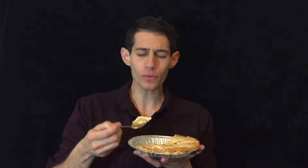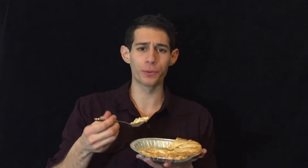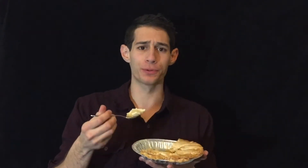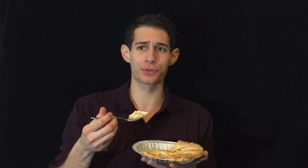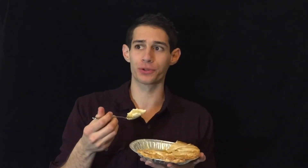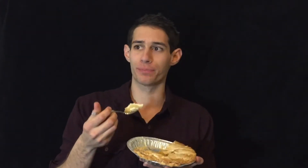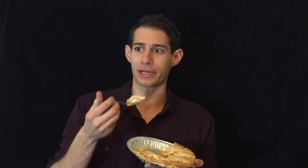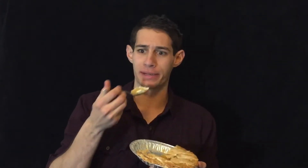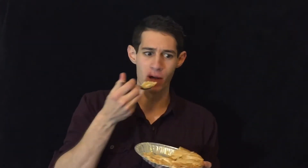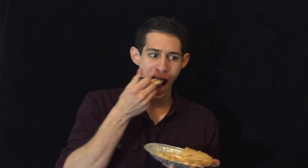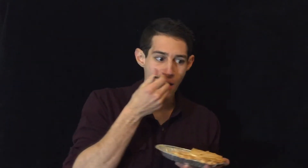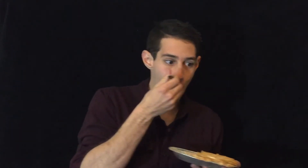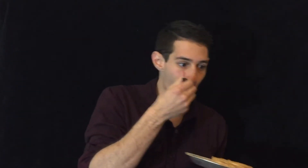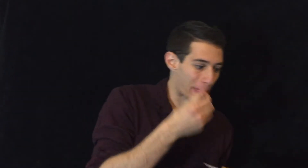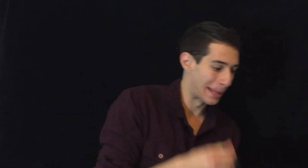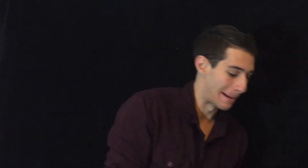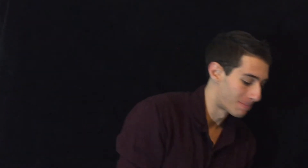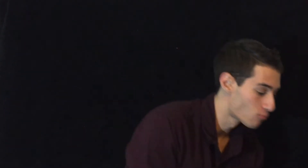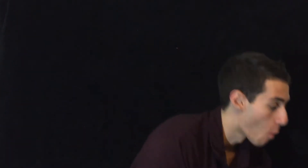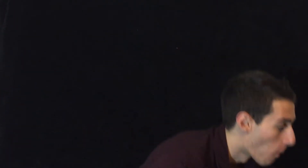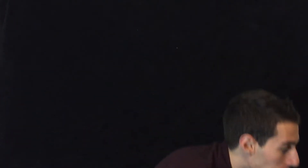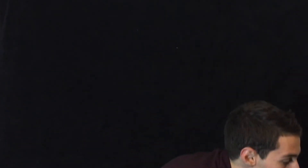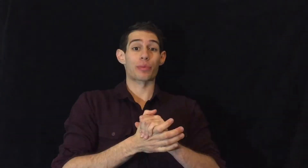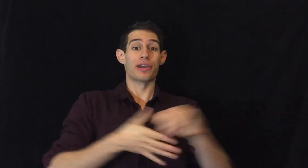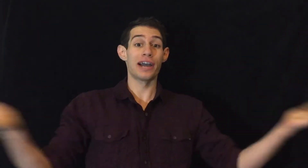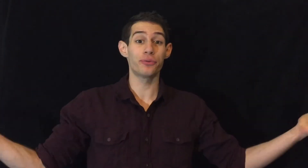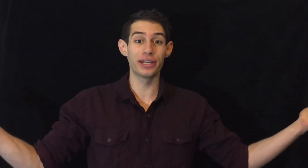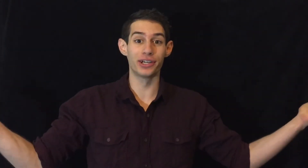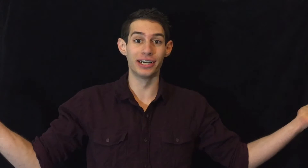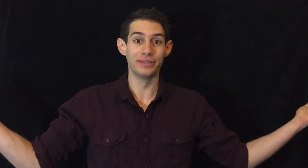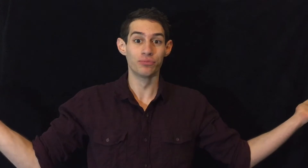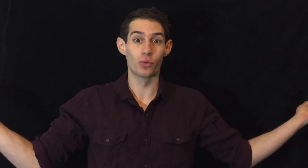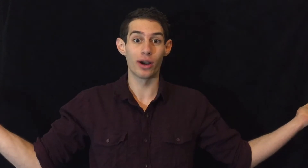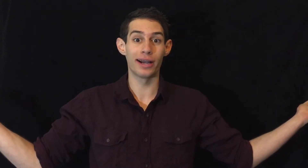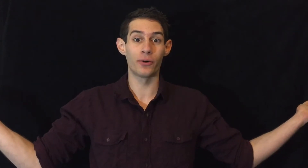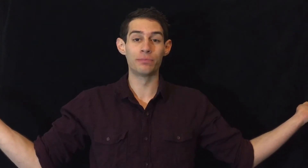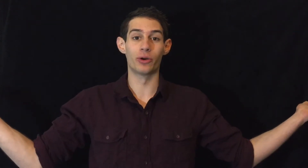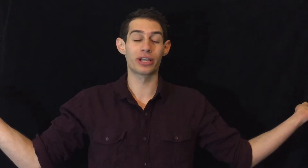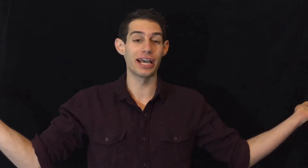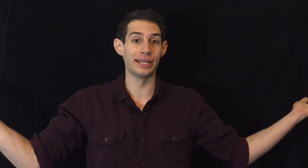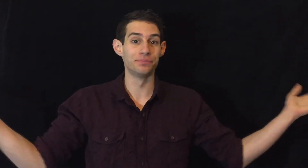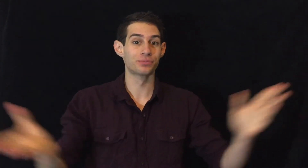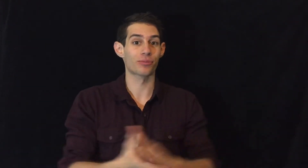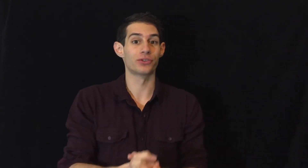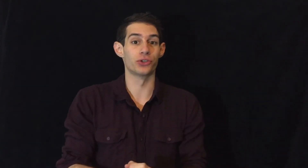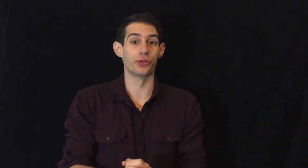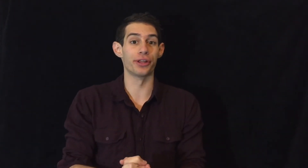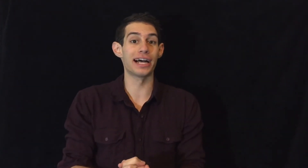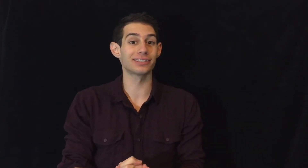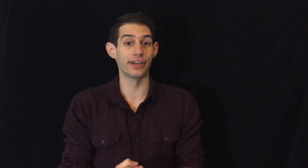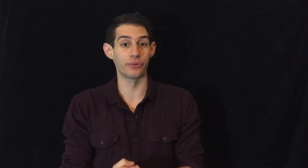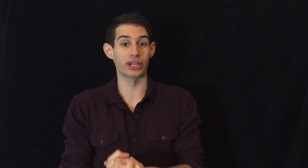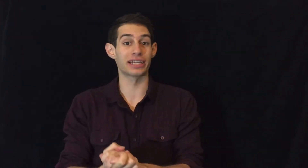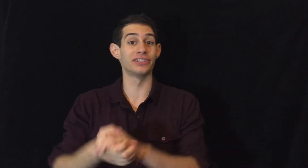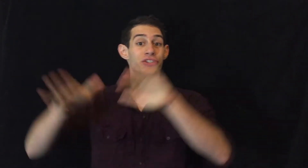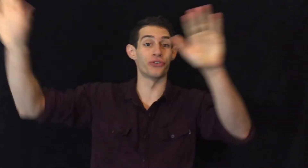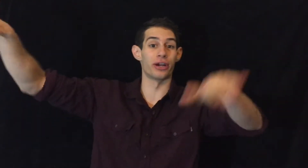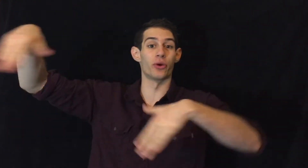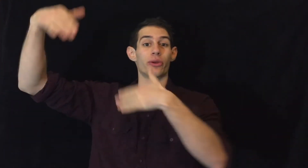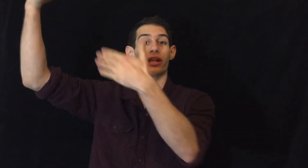Well, this is a good pie. All right. Halfway done. Wow. Okay. So the last line, we're going to continue right where we left